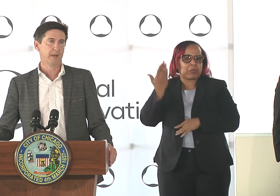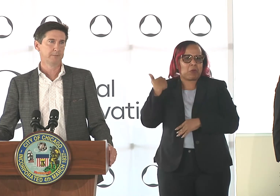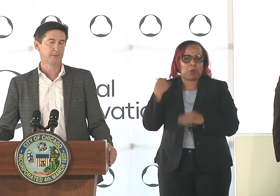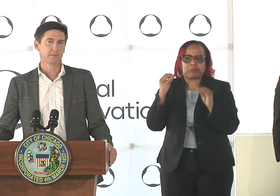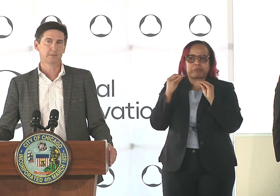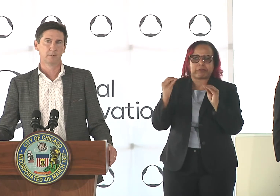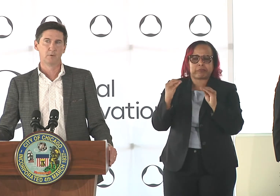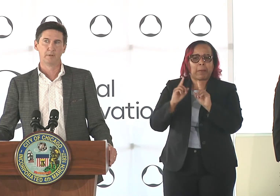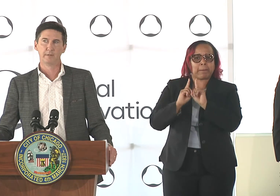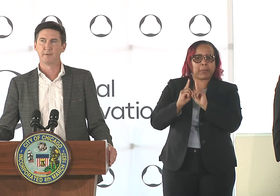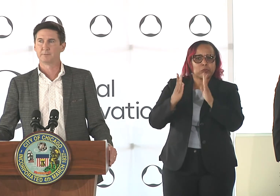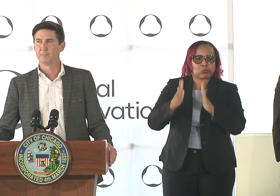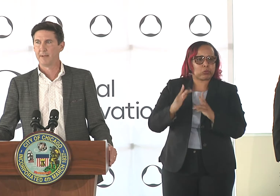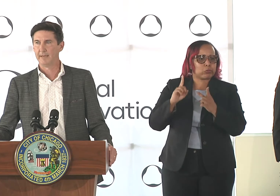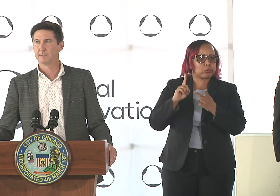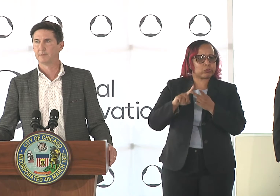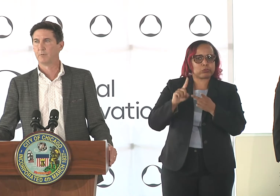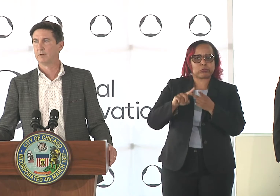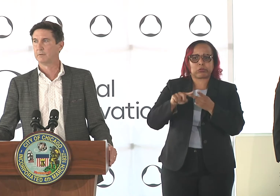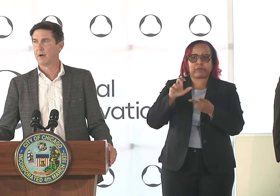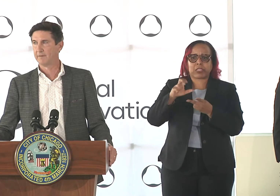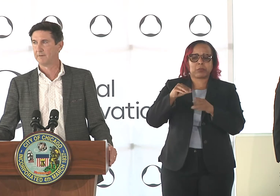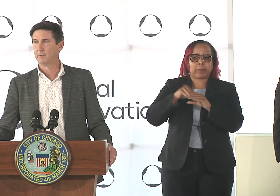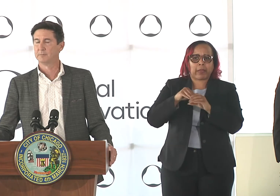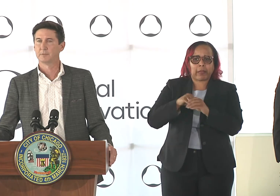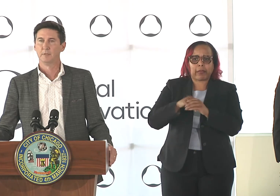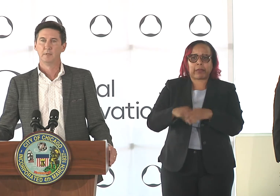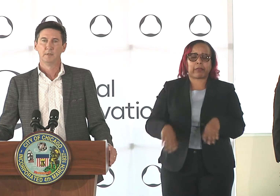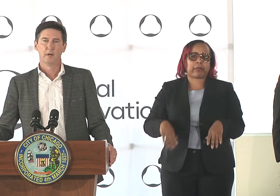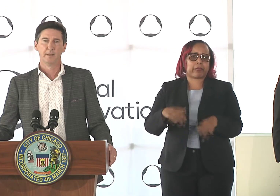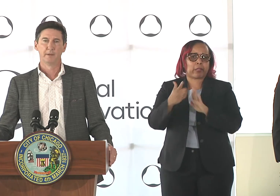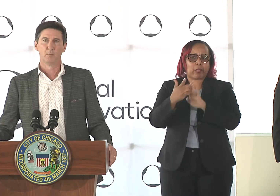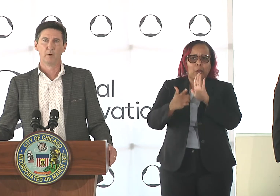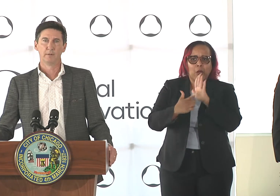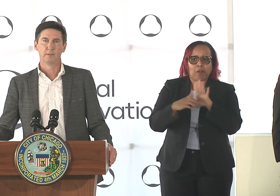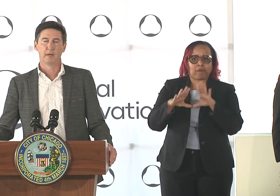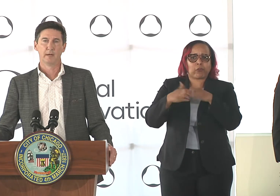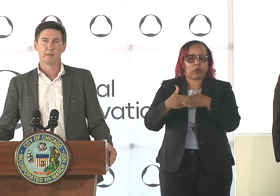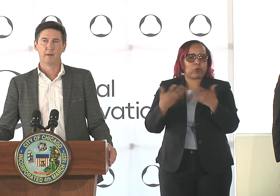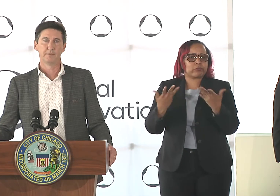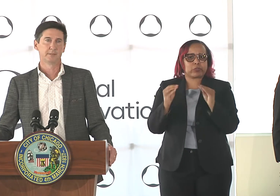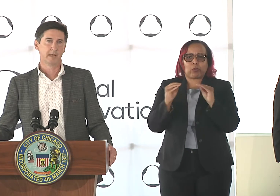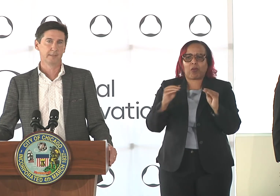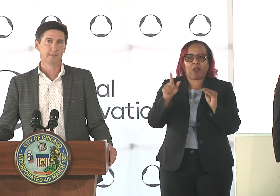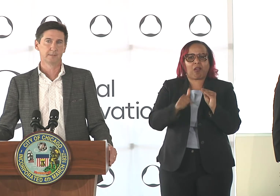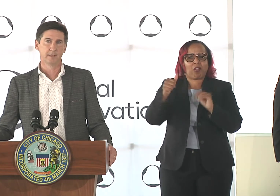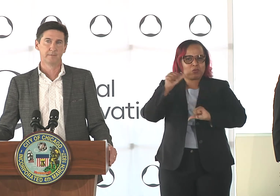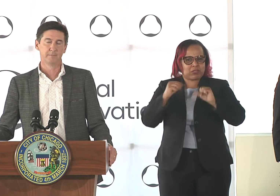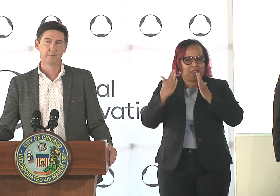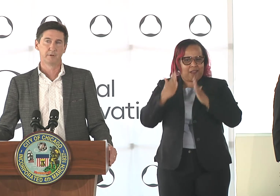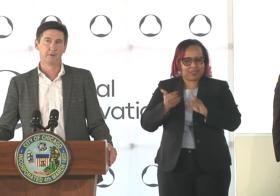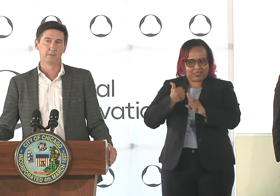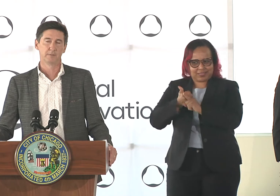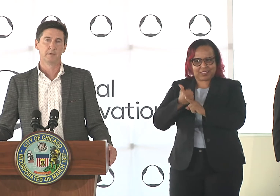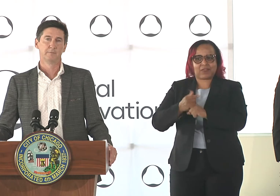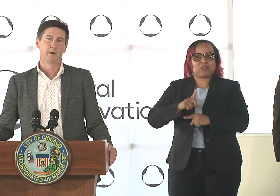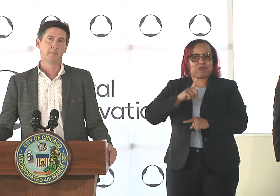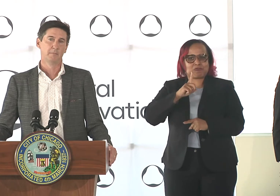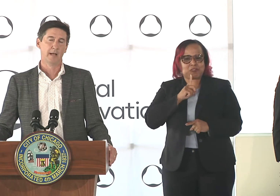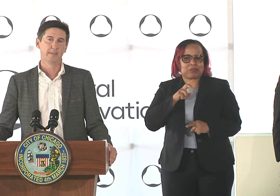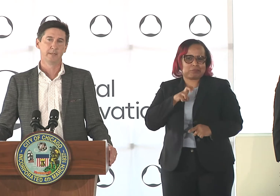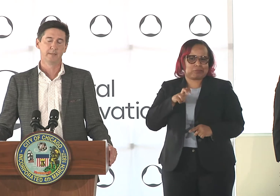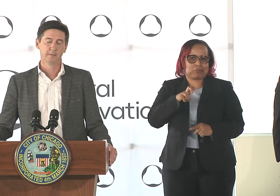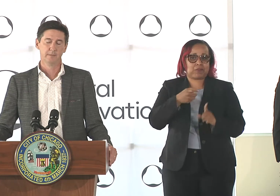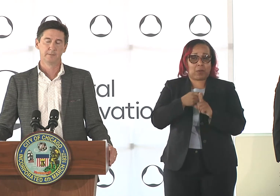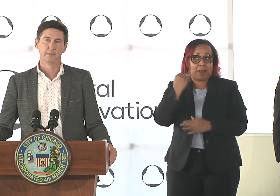weren't mentors, there weren't investment banks, there weren't law firms, there weren't other scientists that had traversed